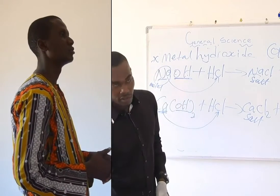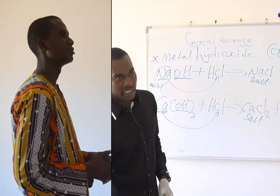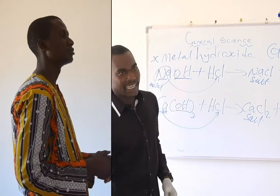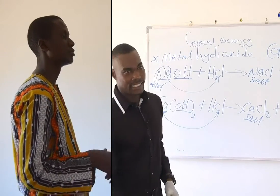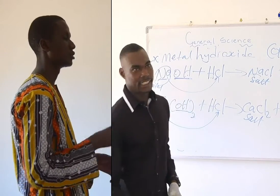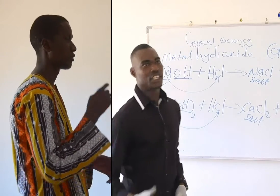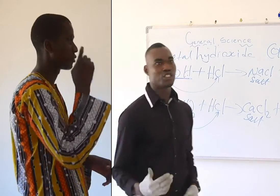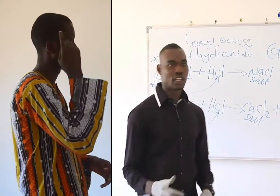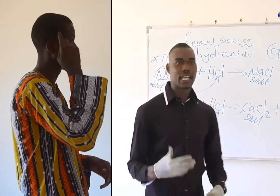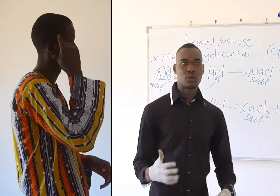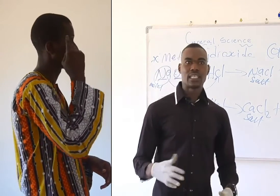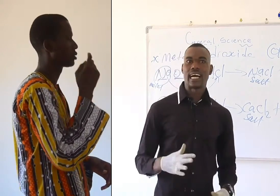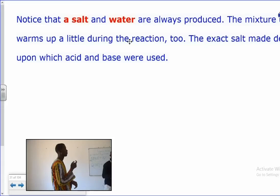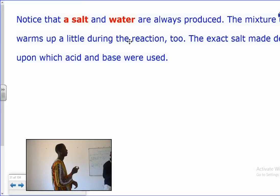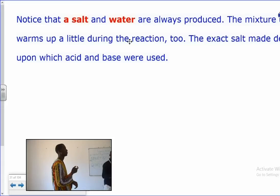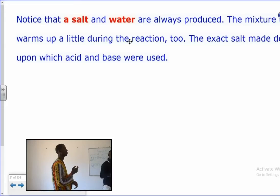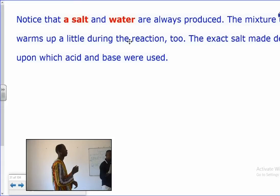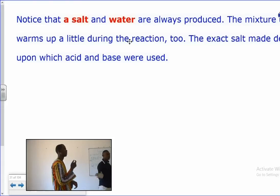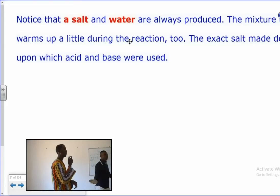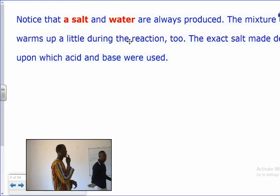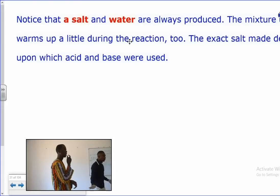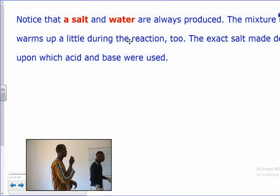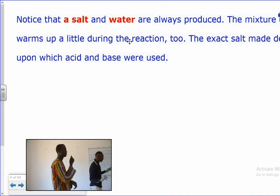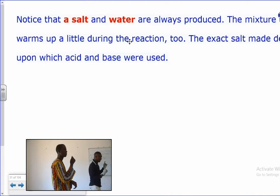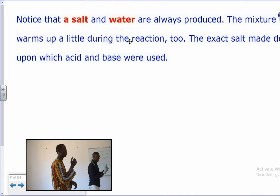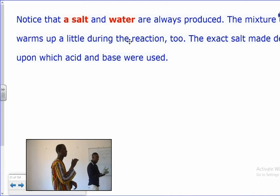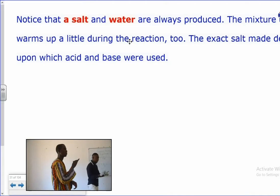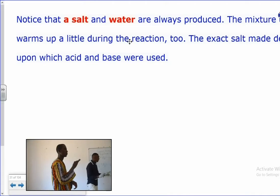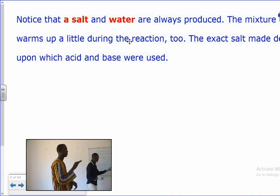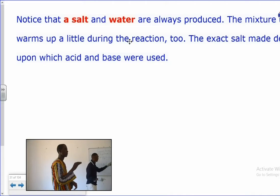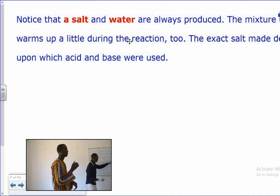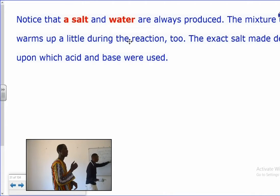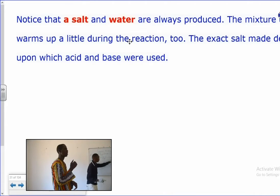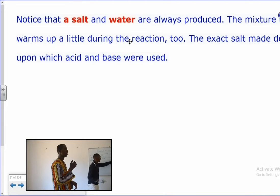So notice that a salt and water are always produced.